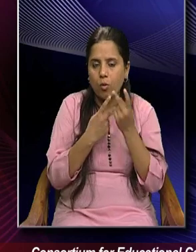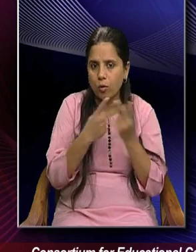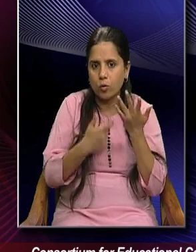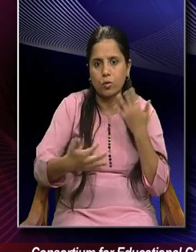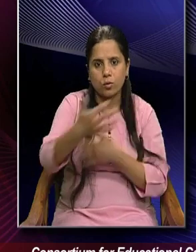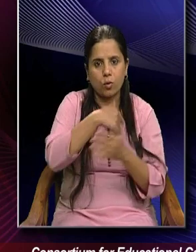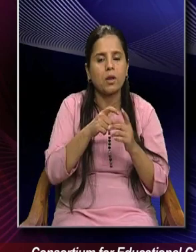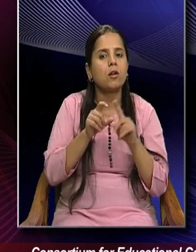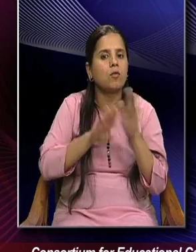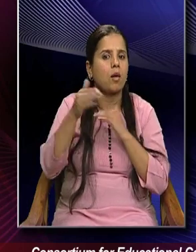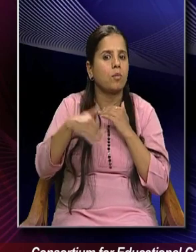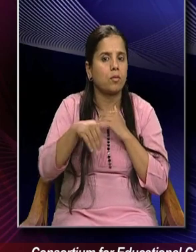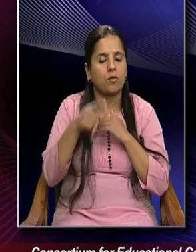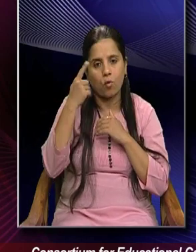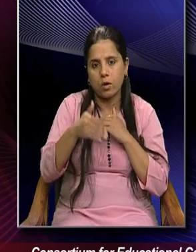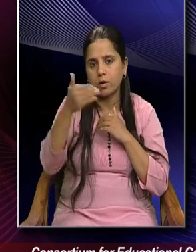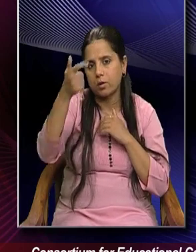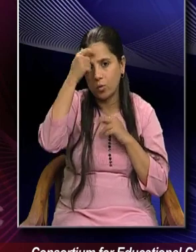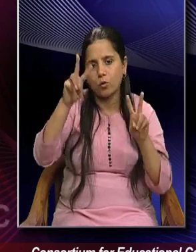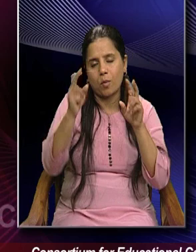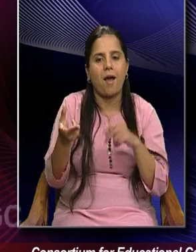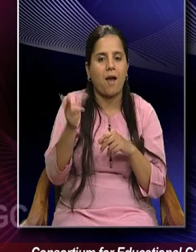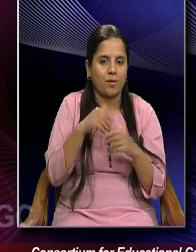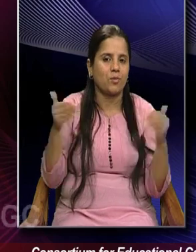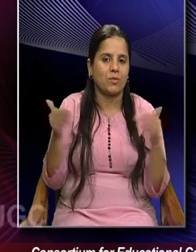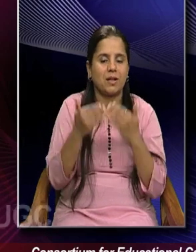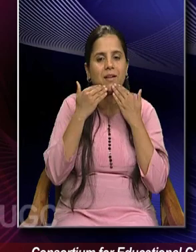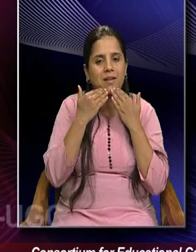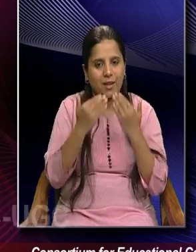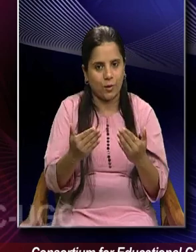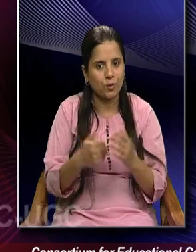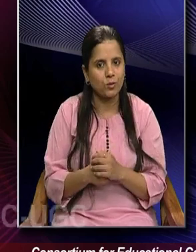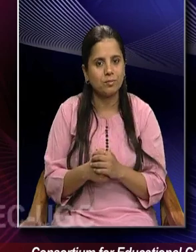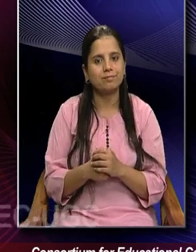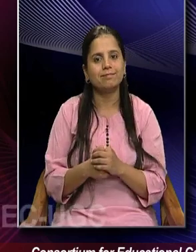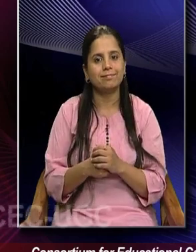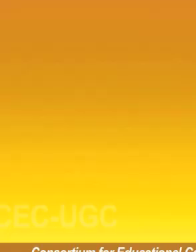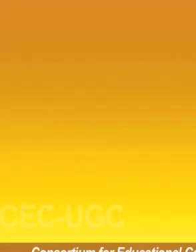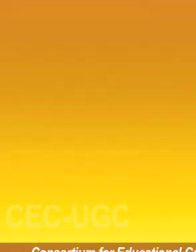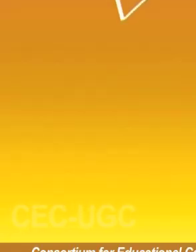development condition. For next issue, we'll meet again. Thank you. Till then.